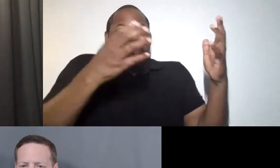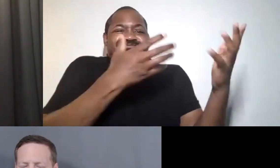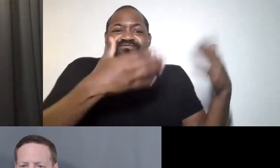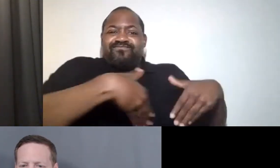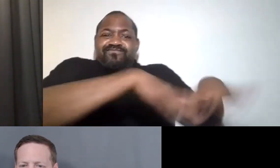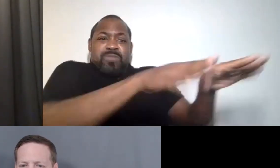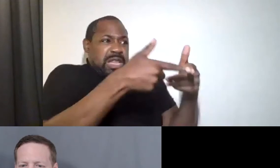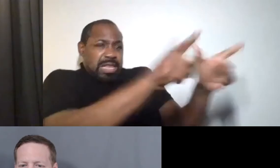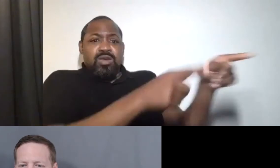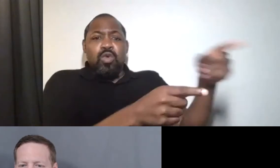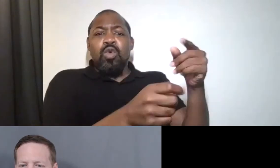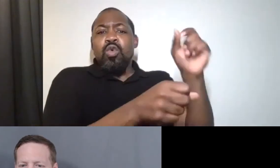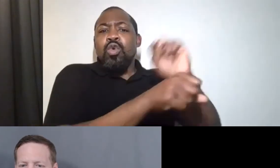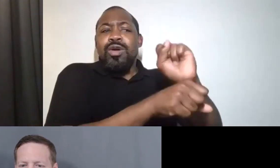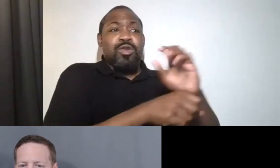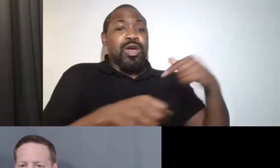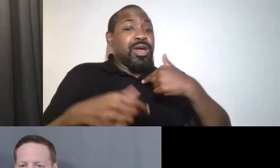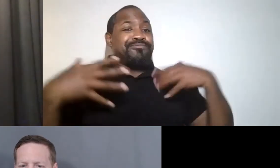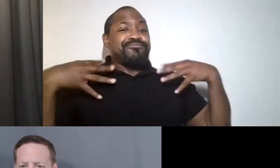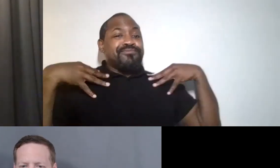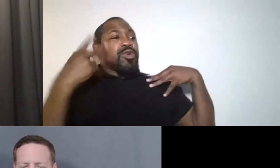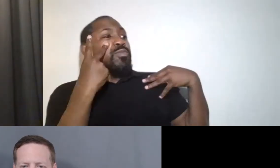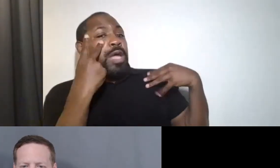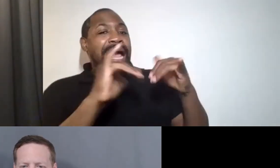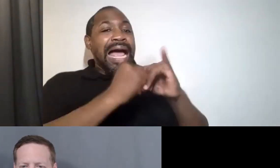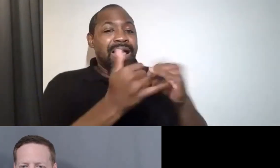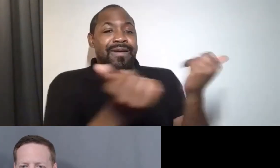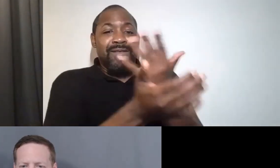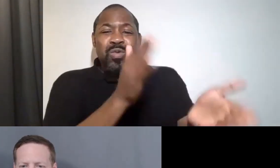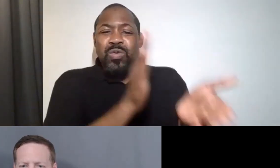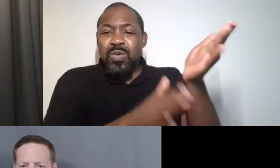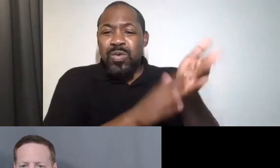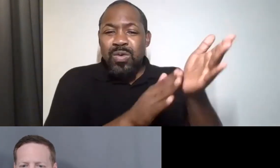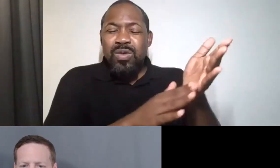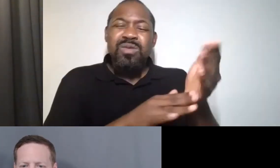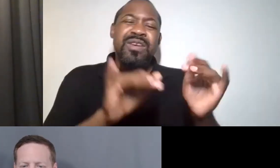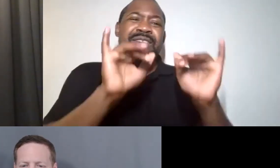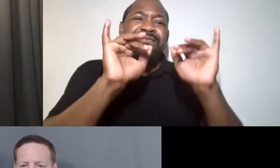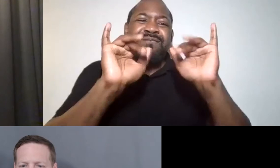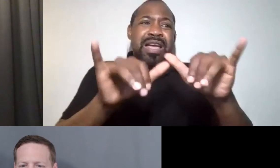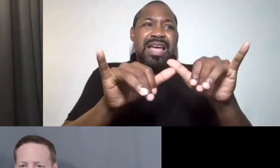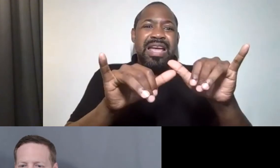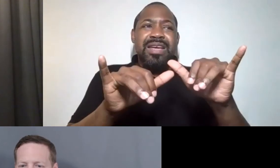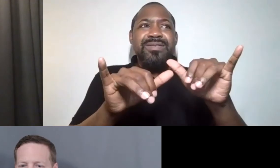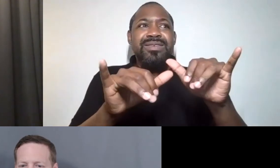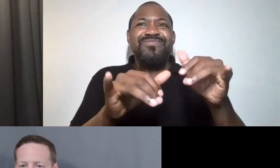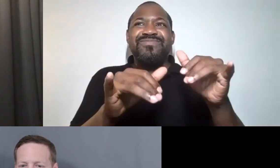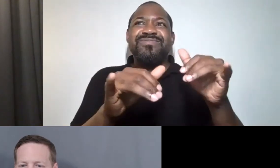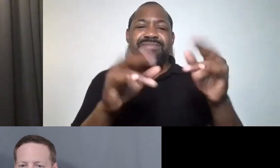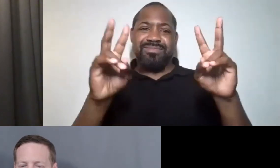that people weren't allowing them to do their job. They got elected, and to see how it goes. And instead they were being